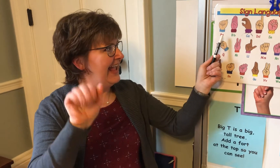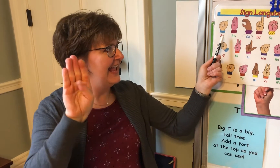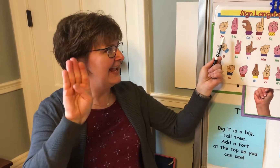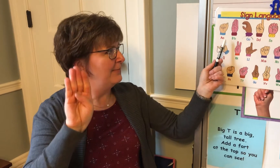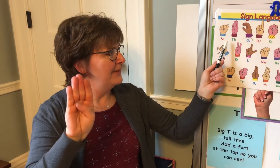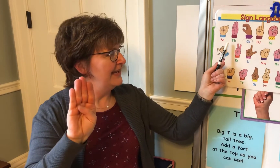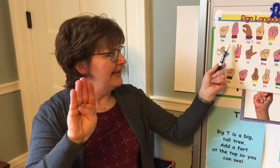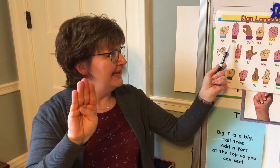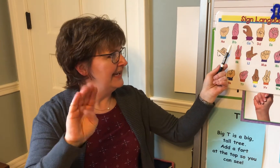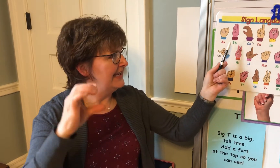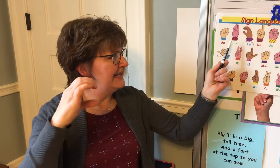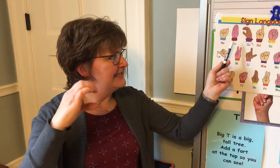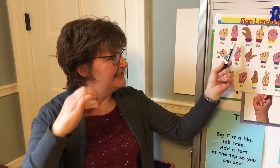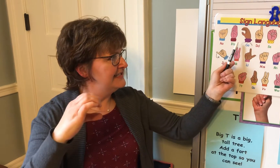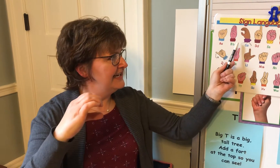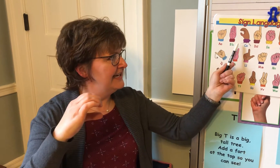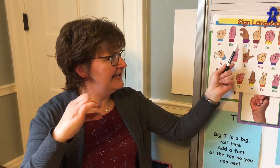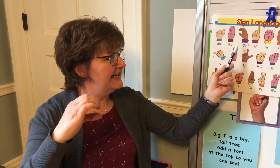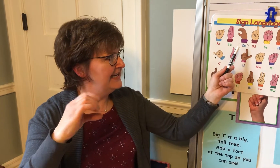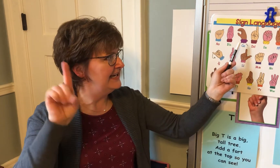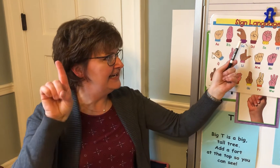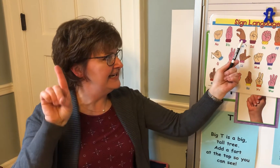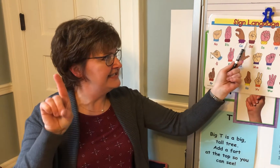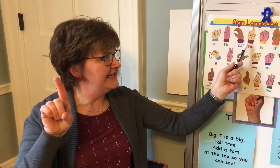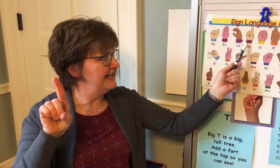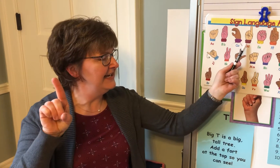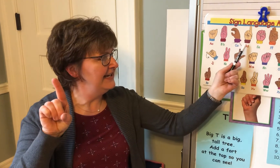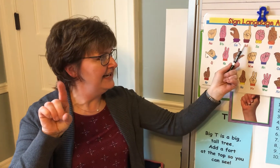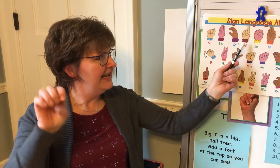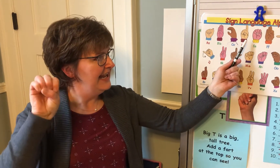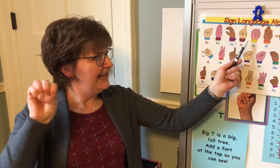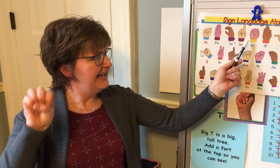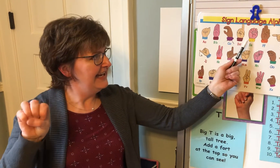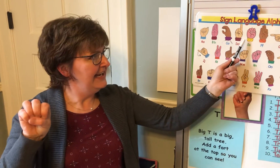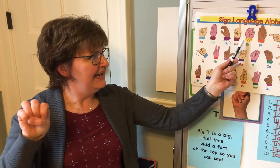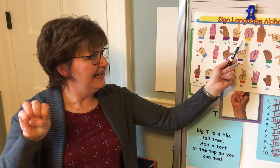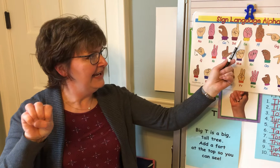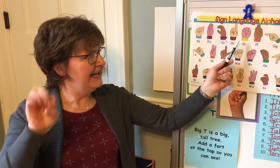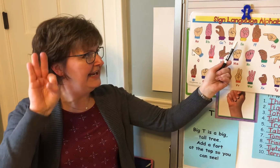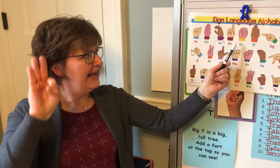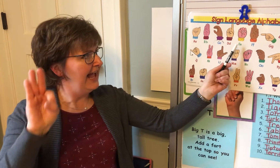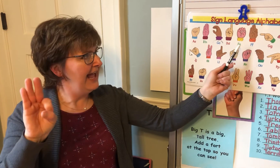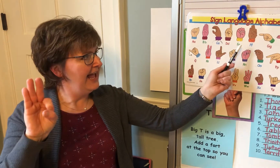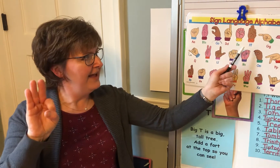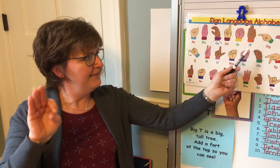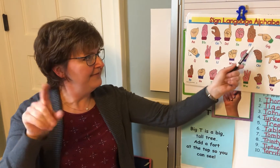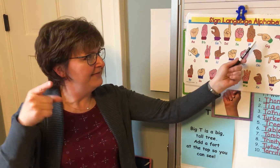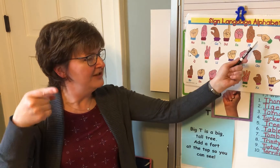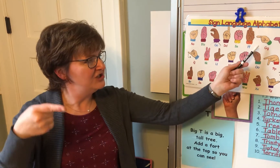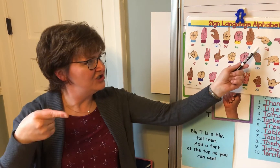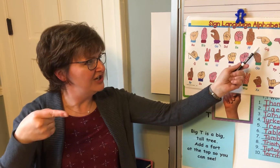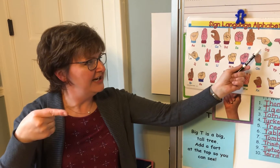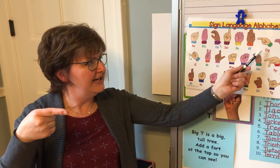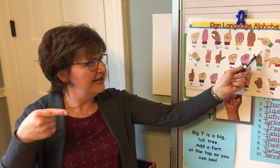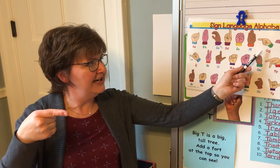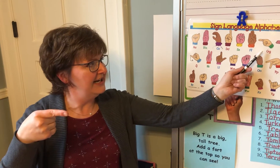A, B, C, D, E, F,